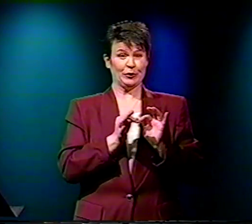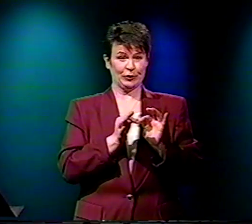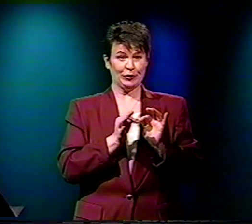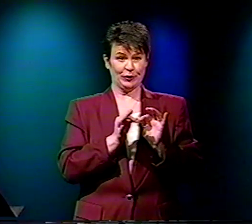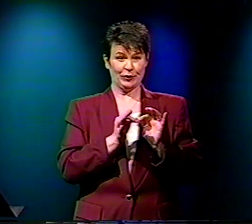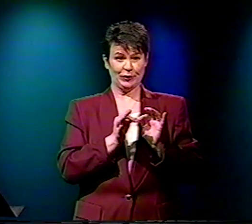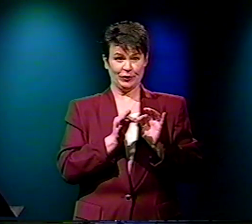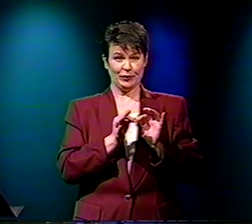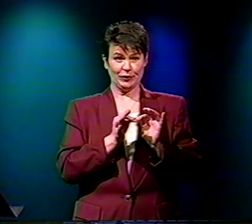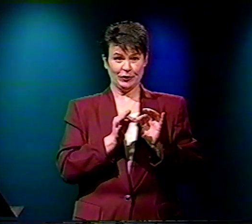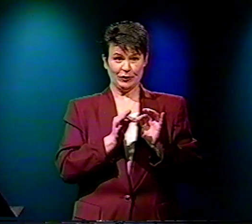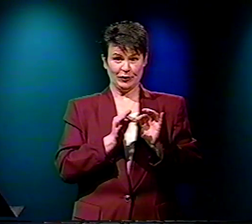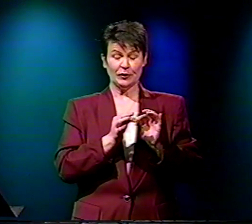their experiences, as well as interpreters.